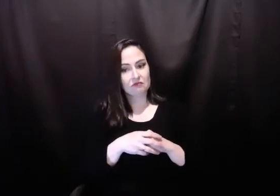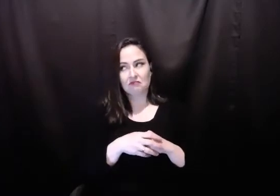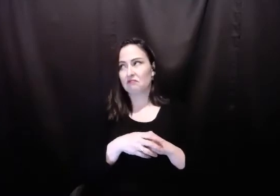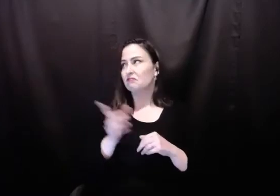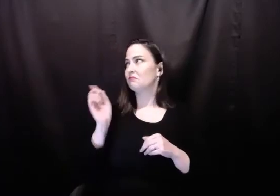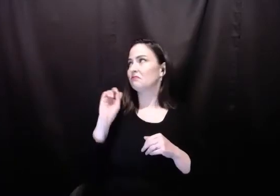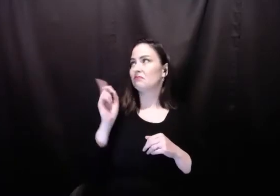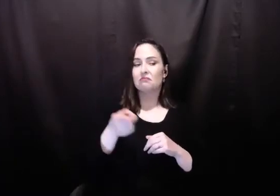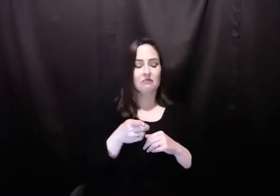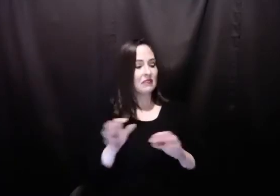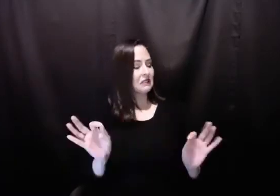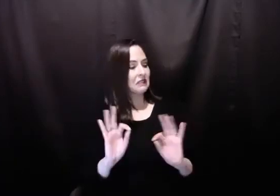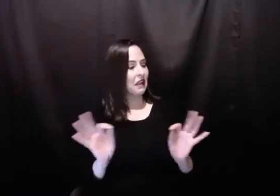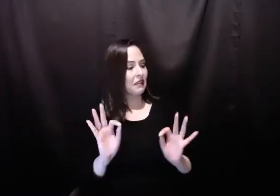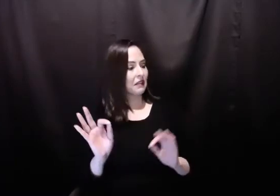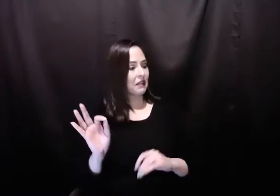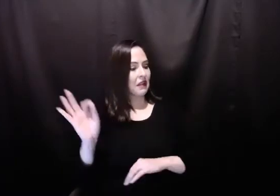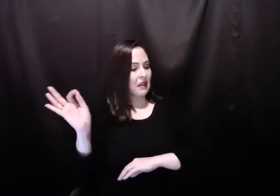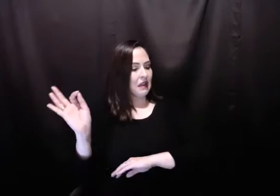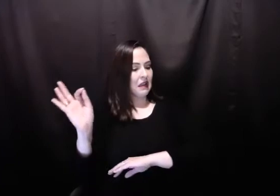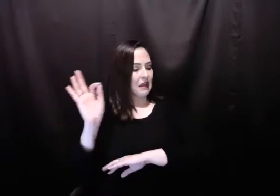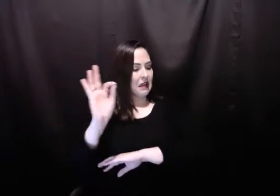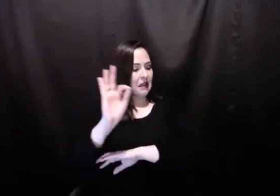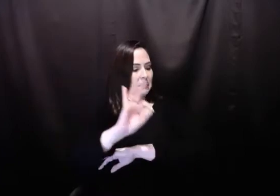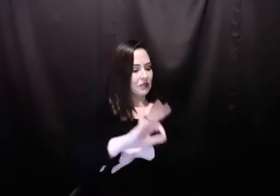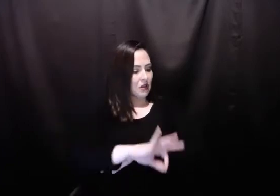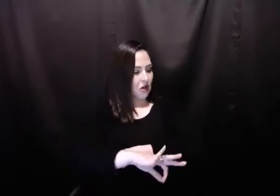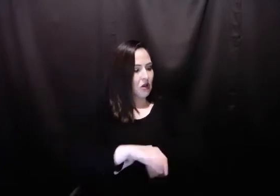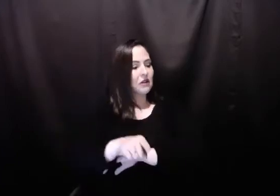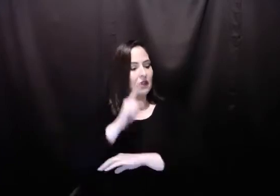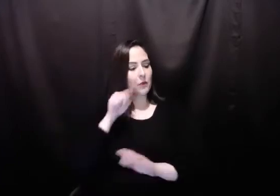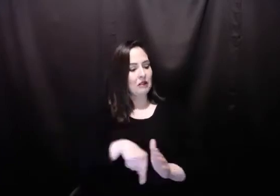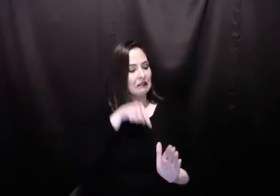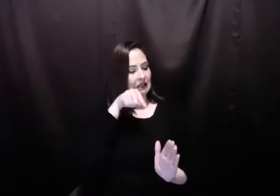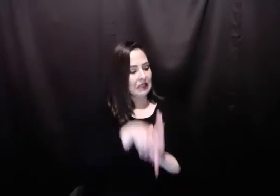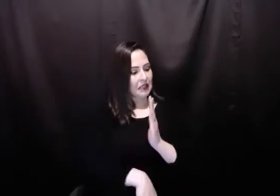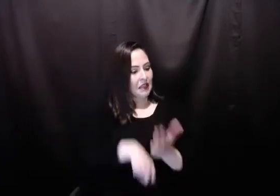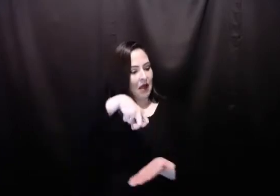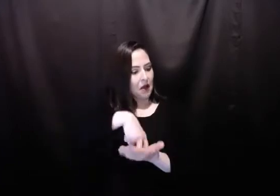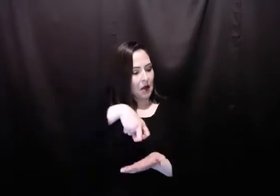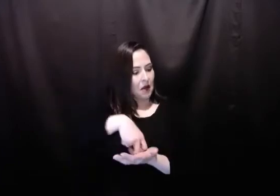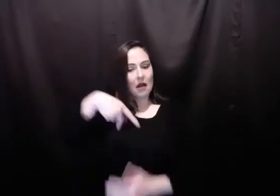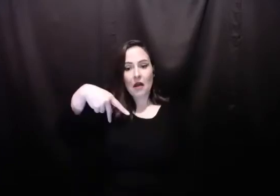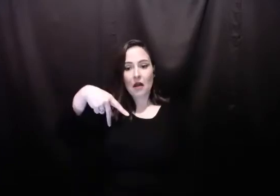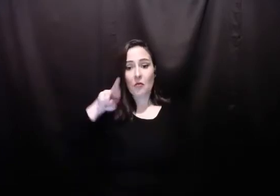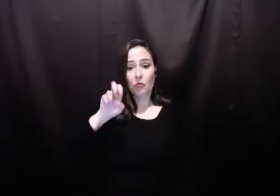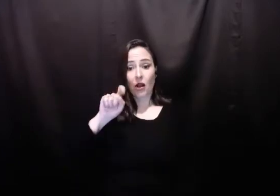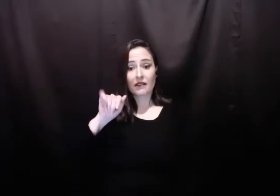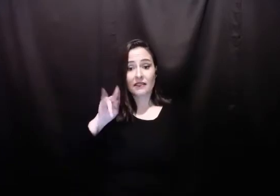kind of family I grew up in. I mean, they're just, nothing is serious. My poor mother, I'm her healthcare person. And about a year